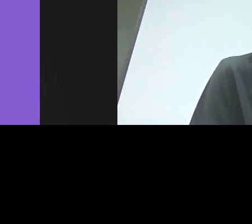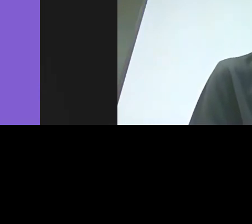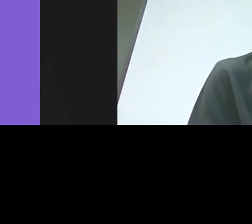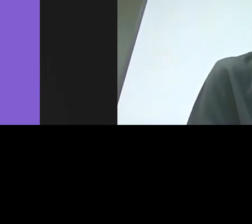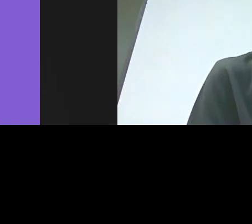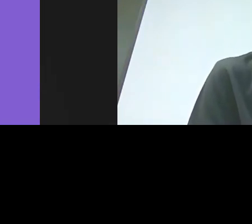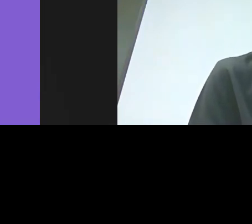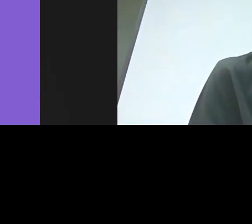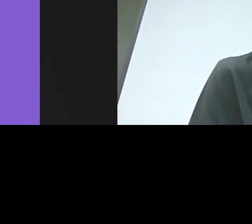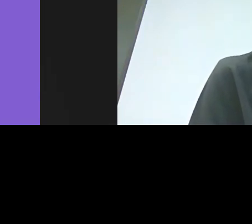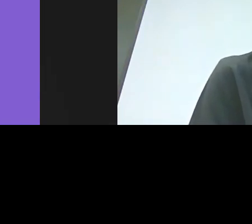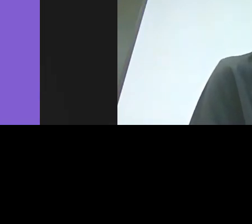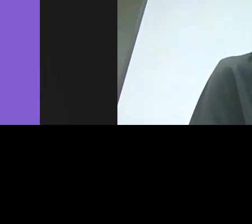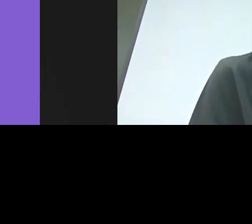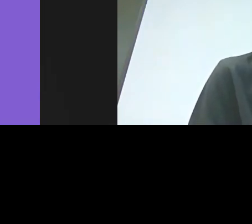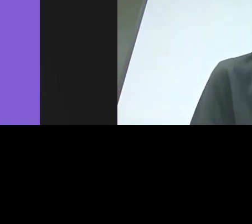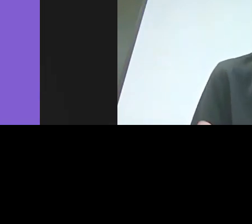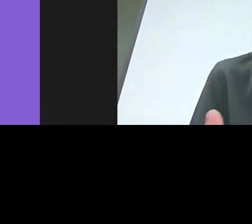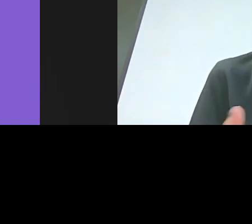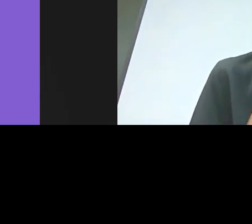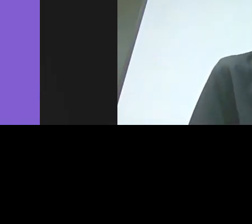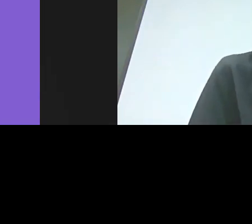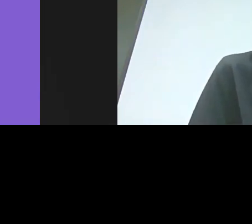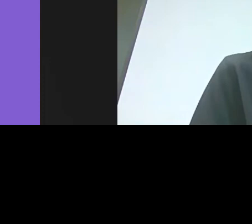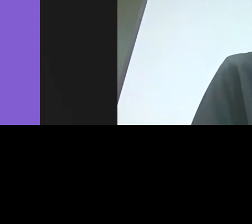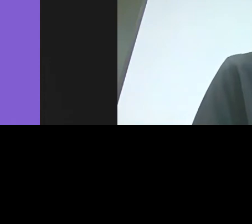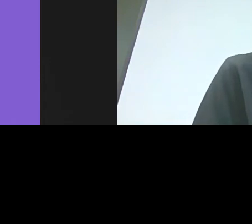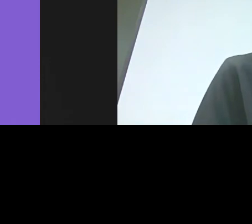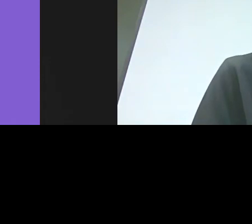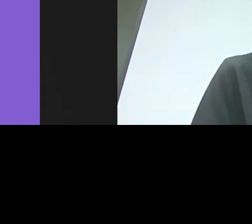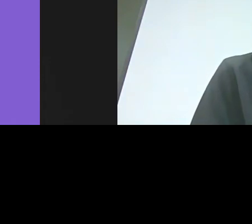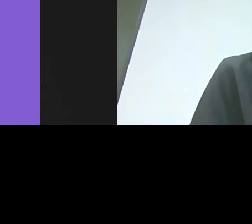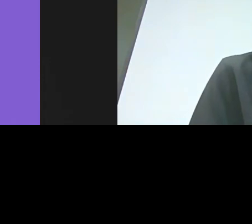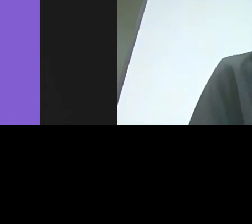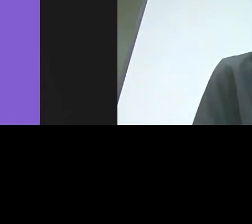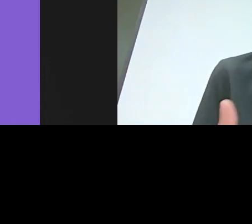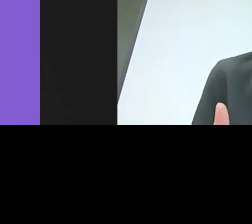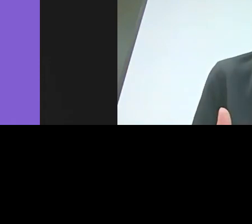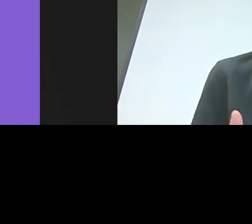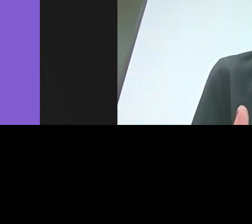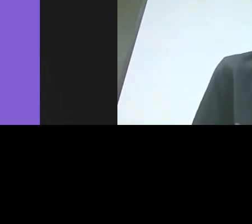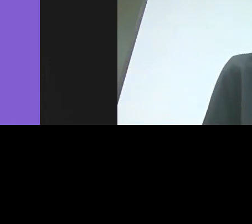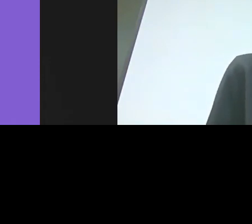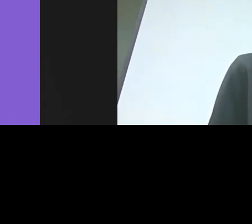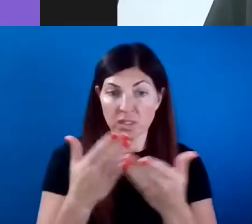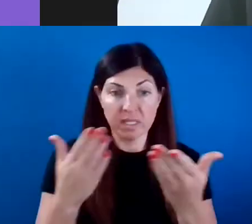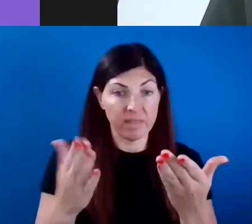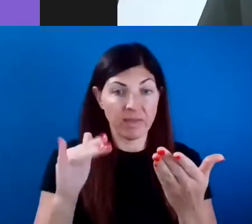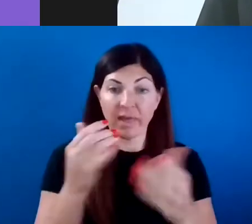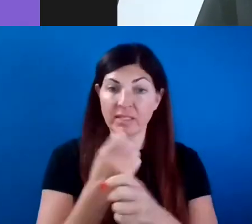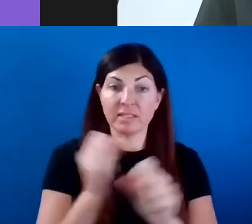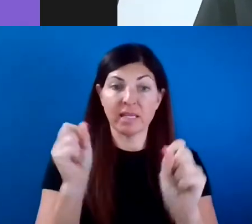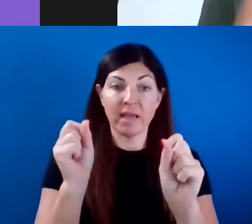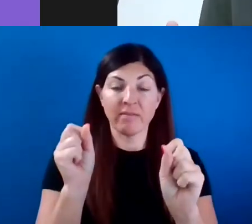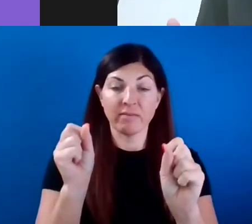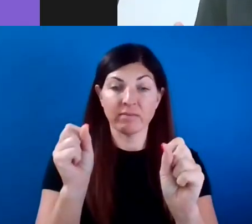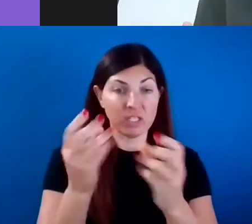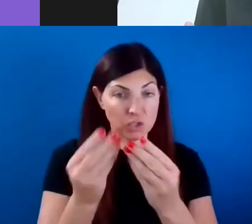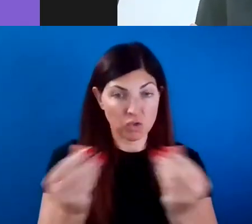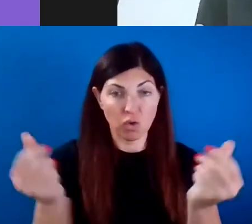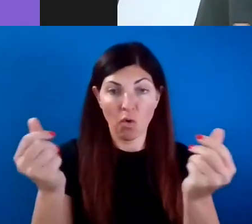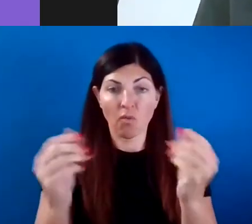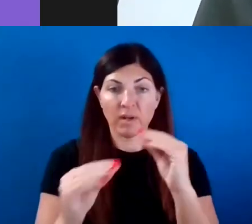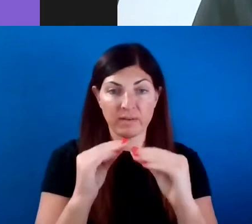I was going to pull this off. And technology, once again, was the thing that saved it and solved it and fixed it for